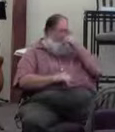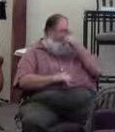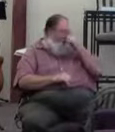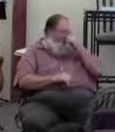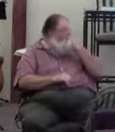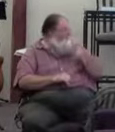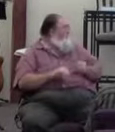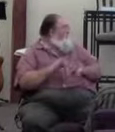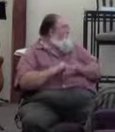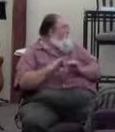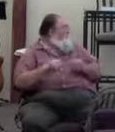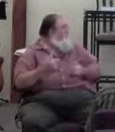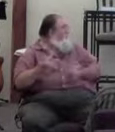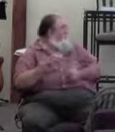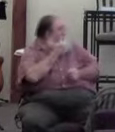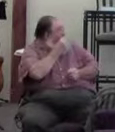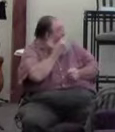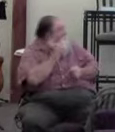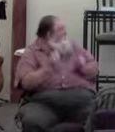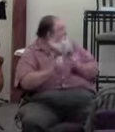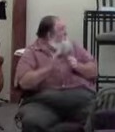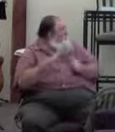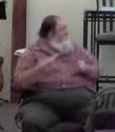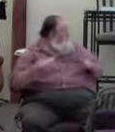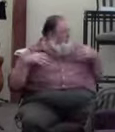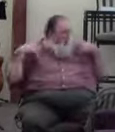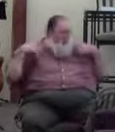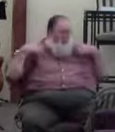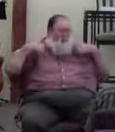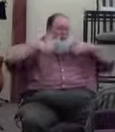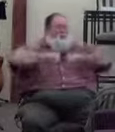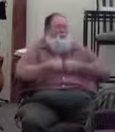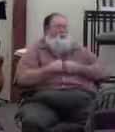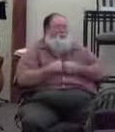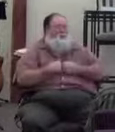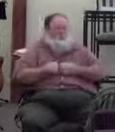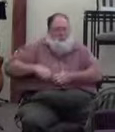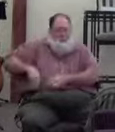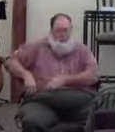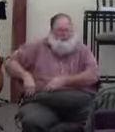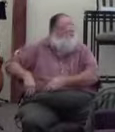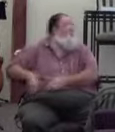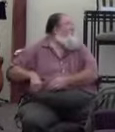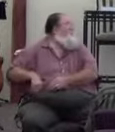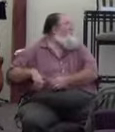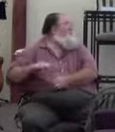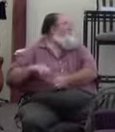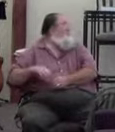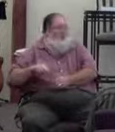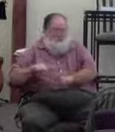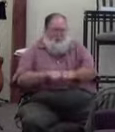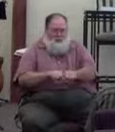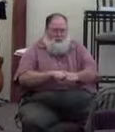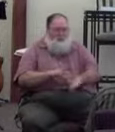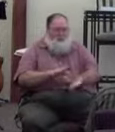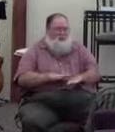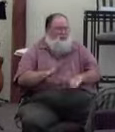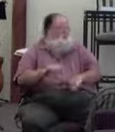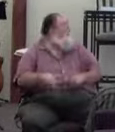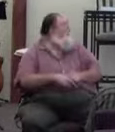This is how you're to eat it: with your cloak tucked into your belt, your sandals on your feet, and